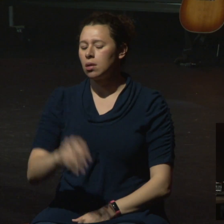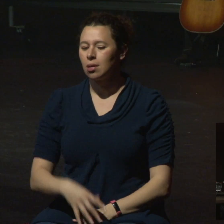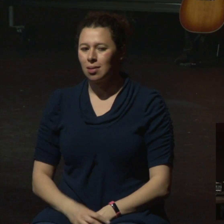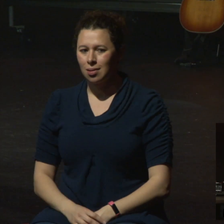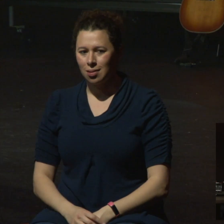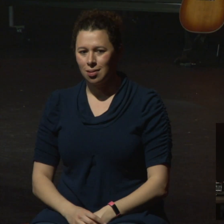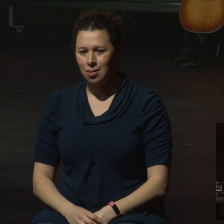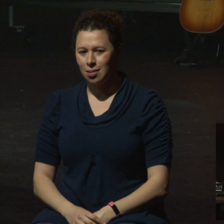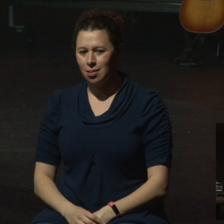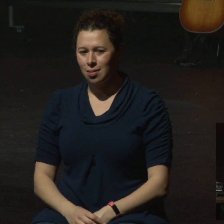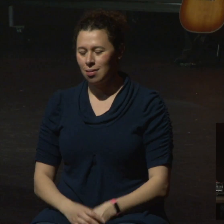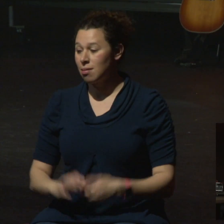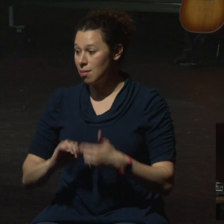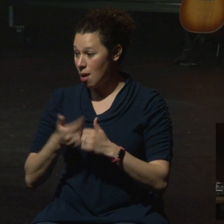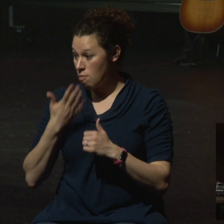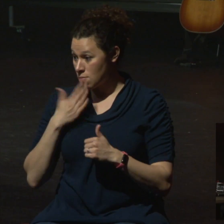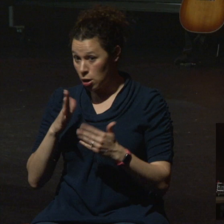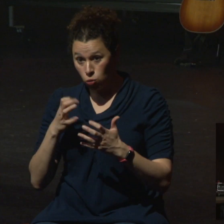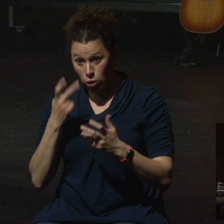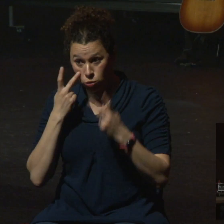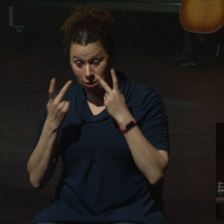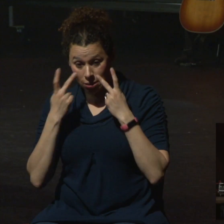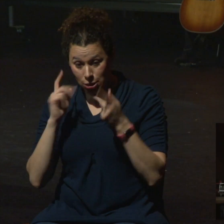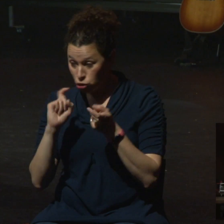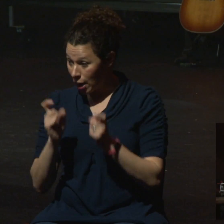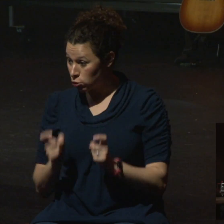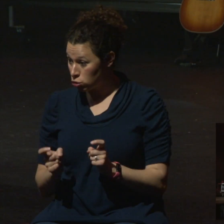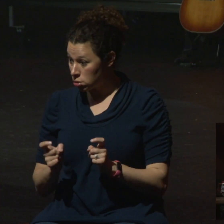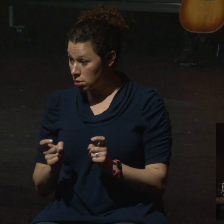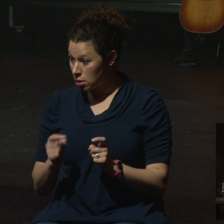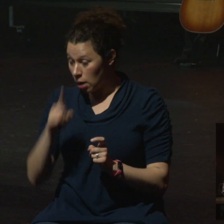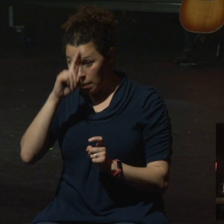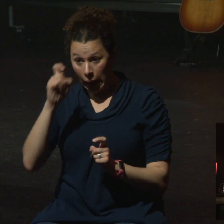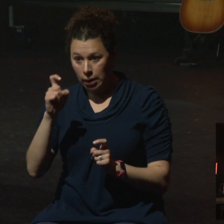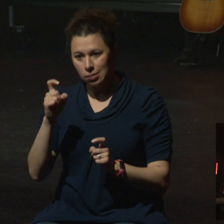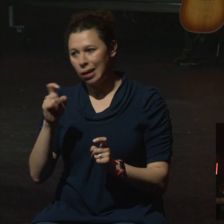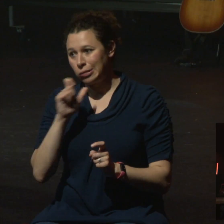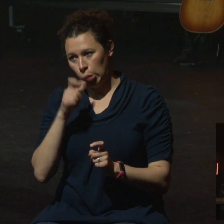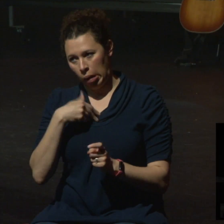How bad do you want to see change? Because I ain't got no money to offer you right now.